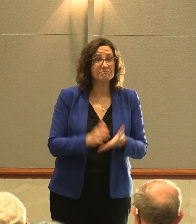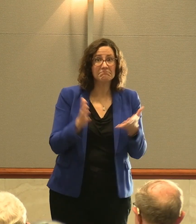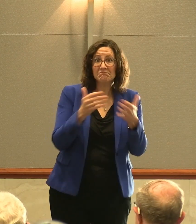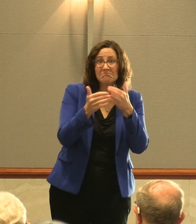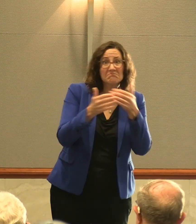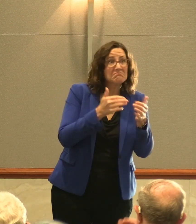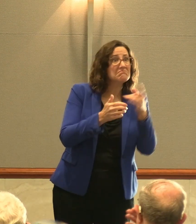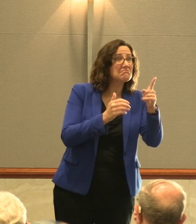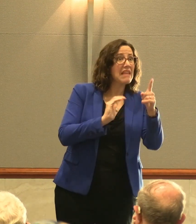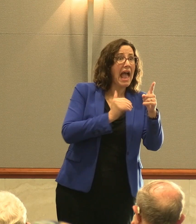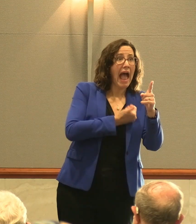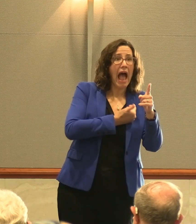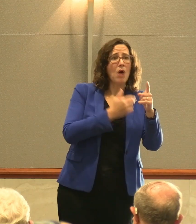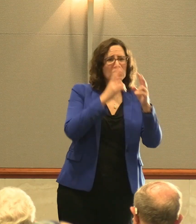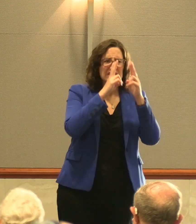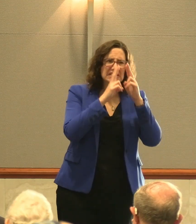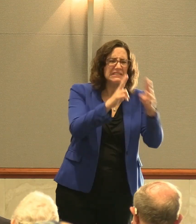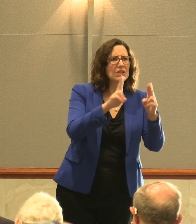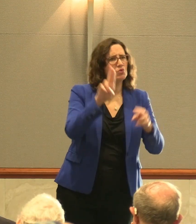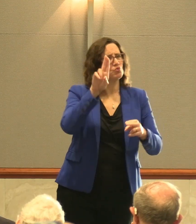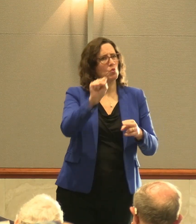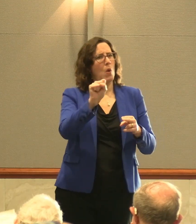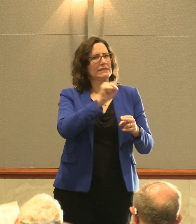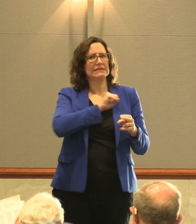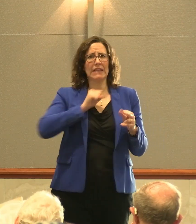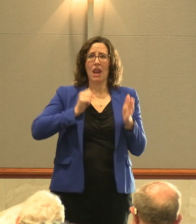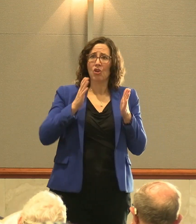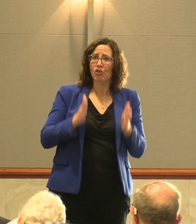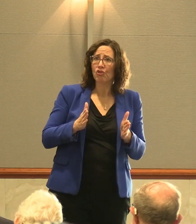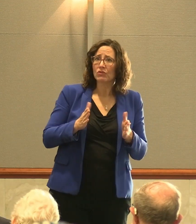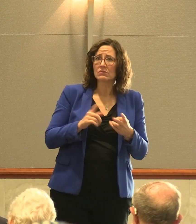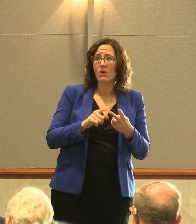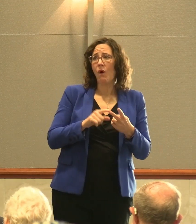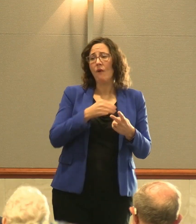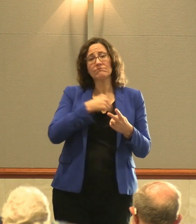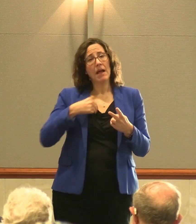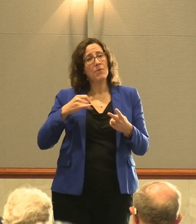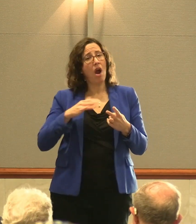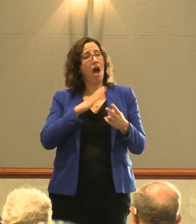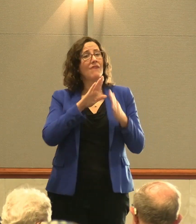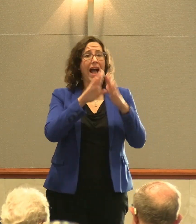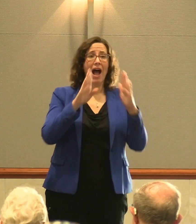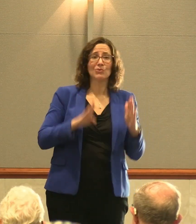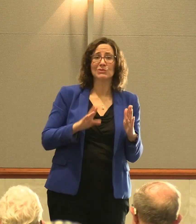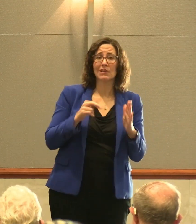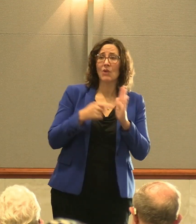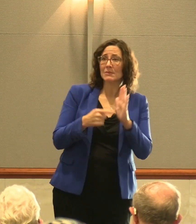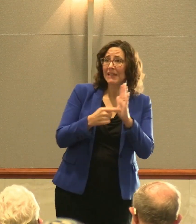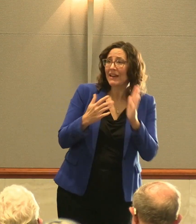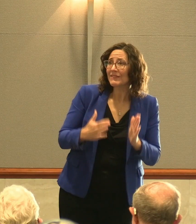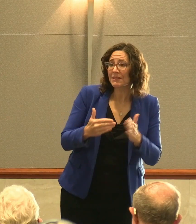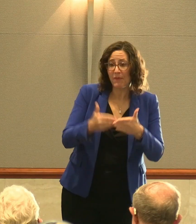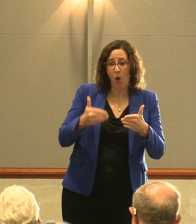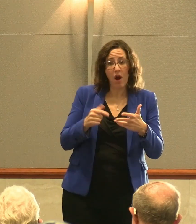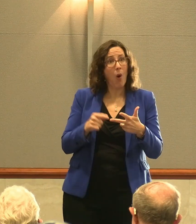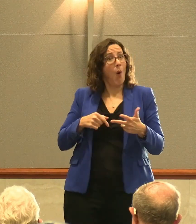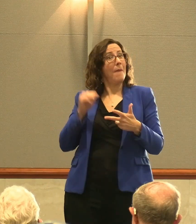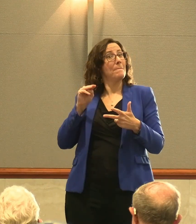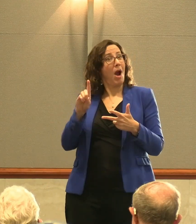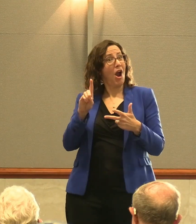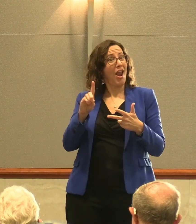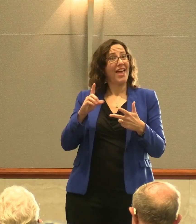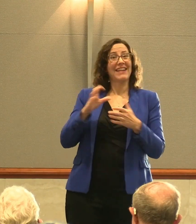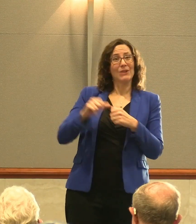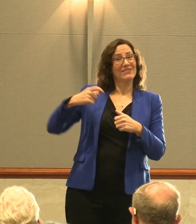Whether as our distinguished United States Senator, or as a member of the House of Representatives before that, or as a member of the Maryland House of